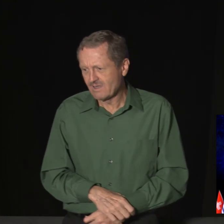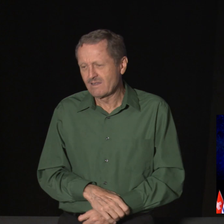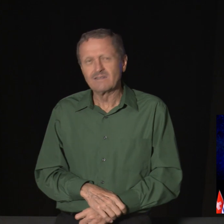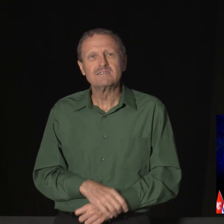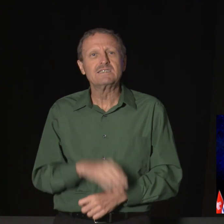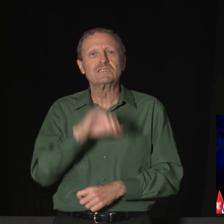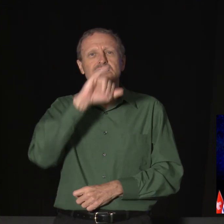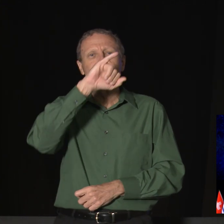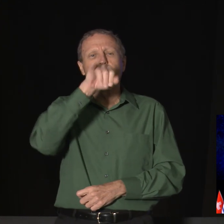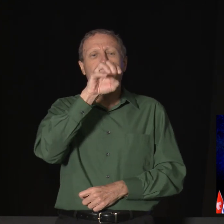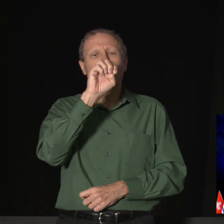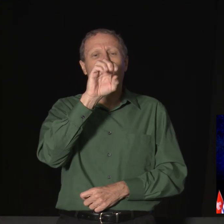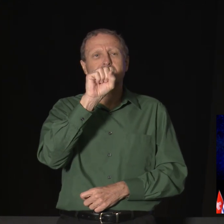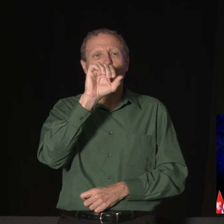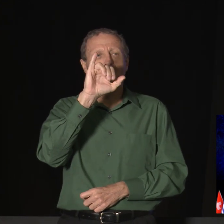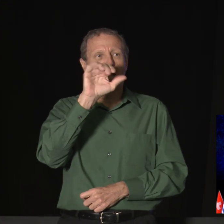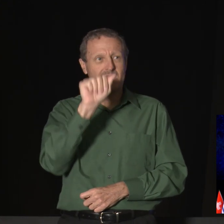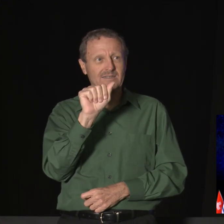Jessica Buchanan